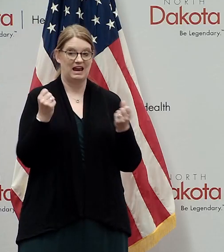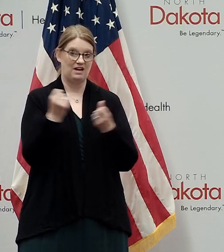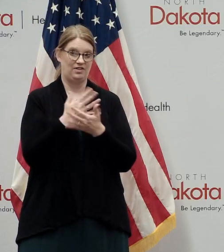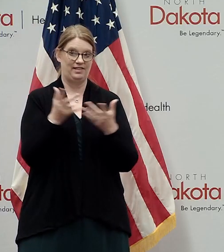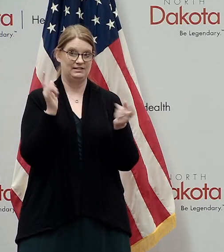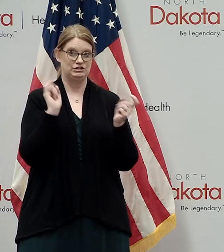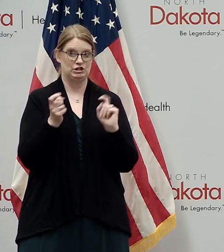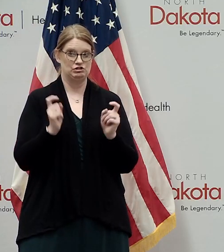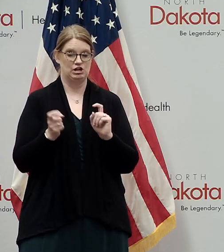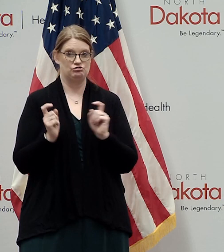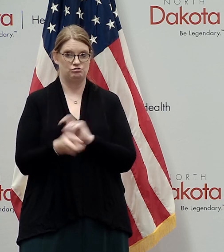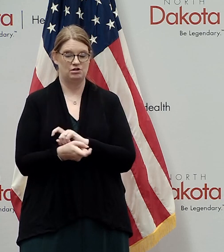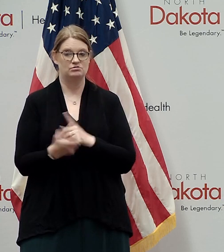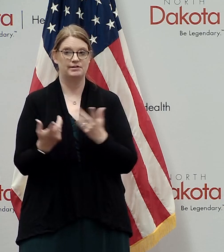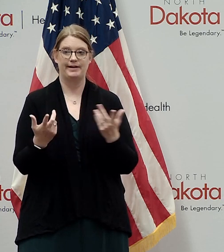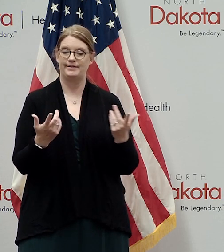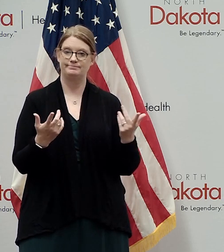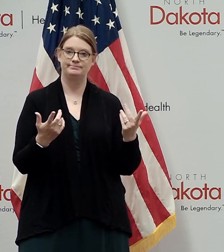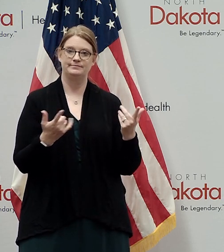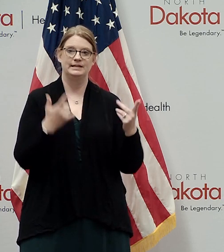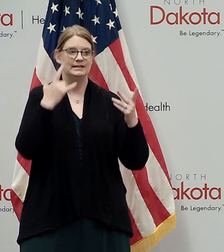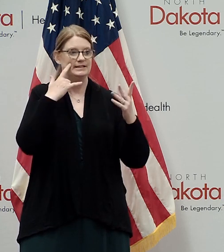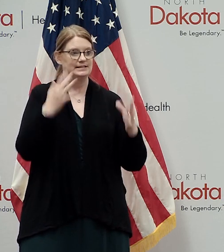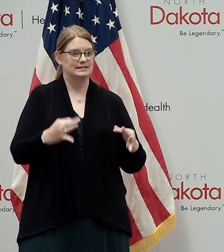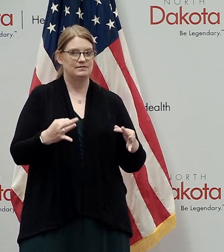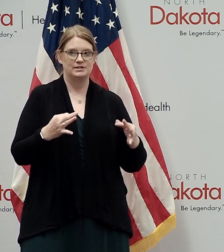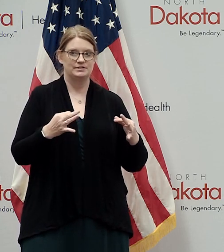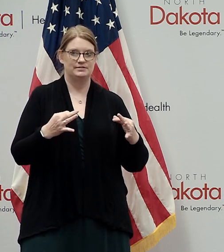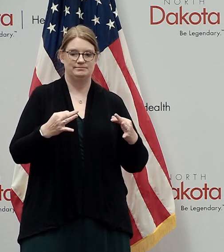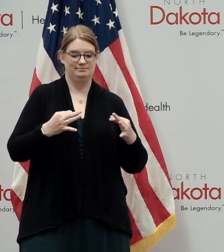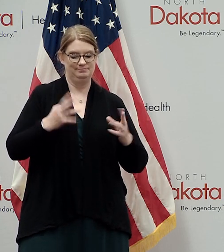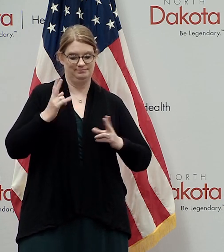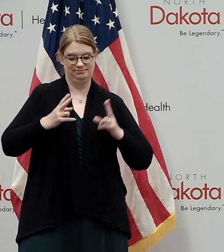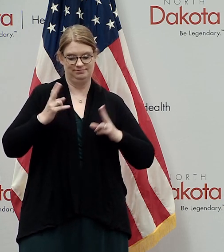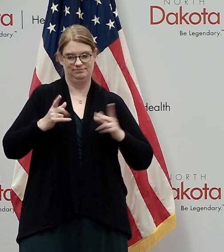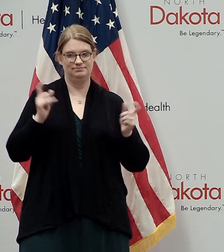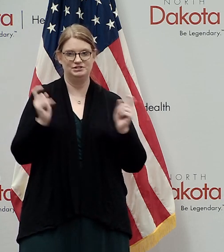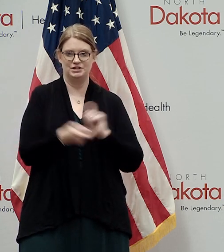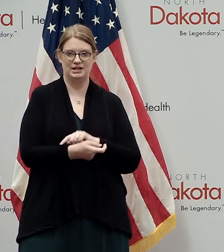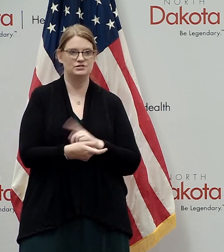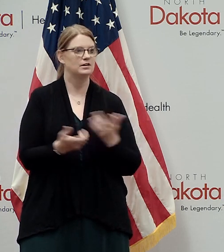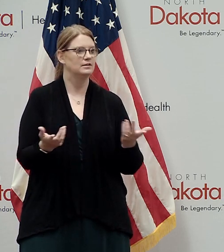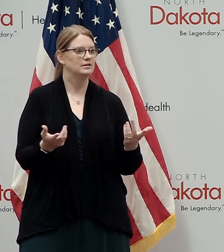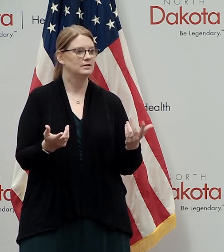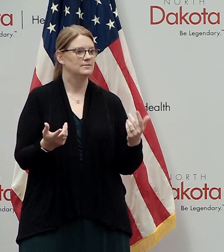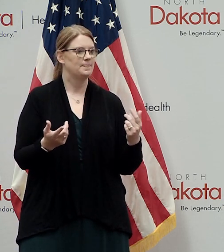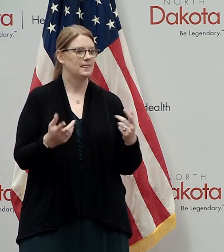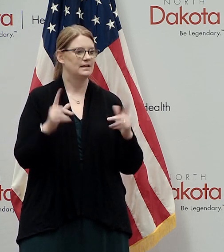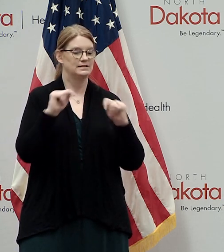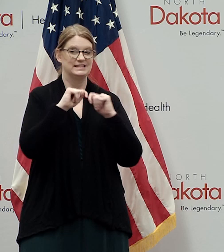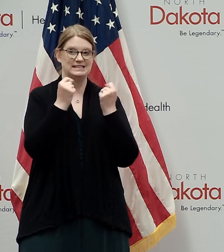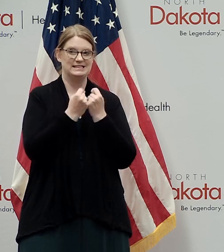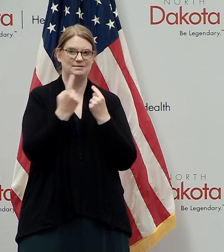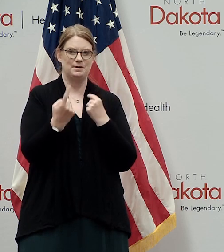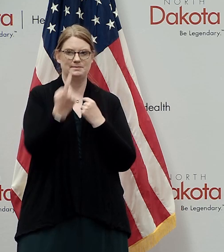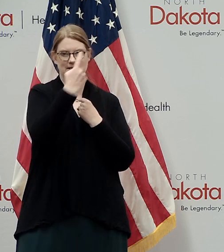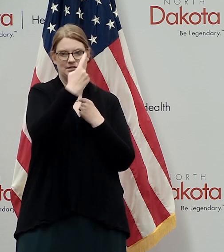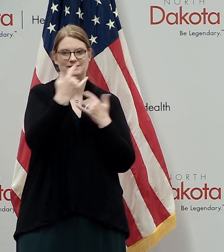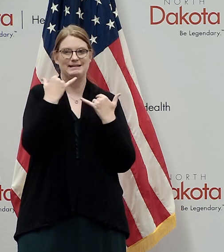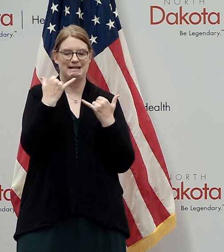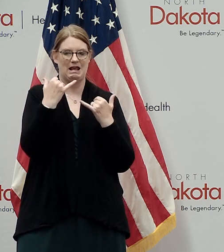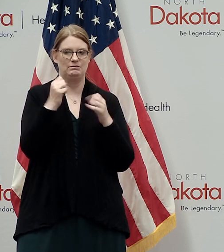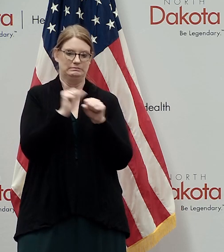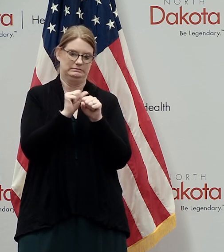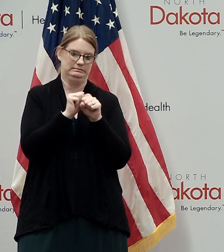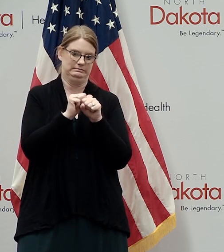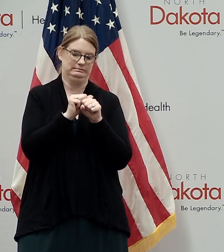so rapidly and decisions, are made and fine-tuned up until the very moment that we go live, the team upstairs is diligently